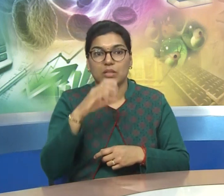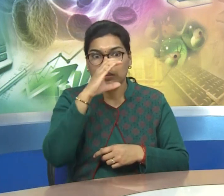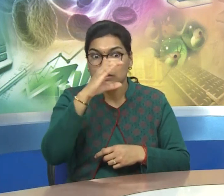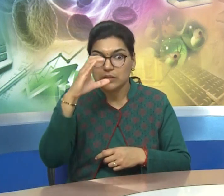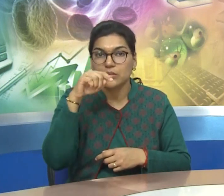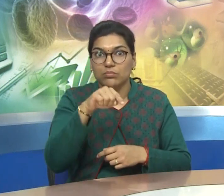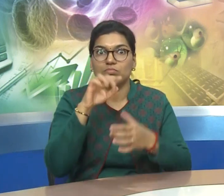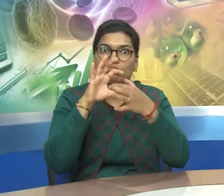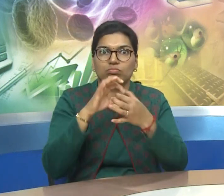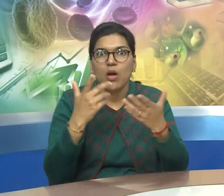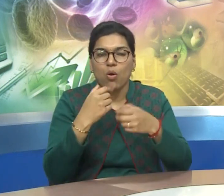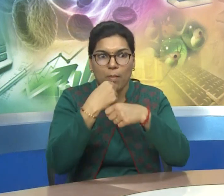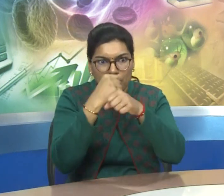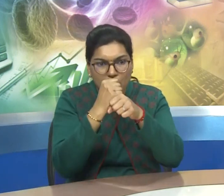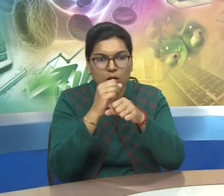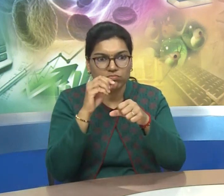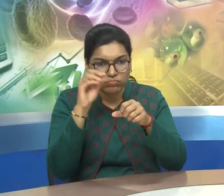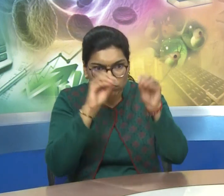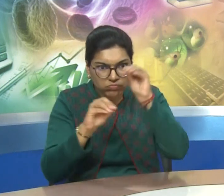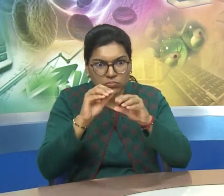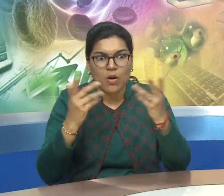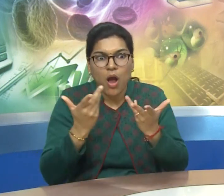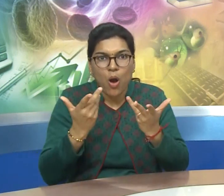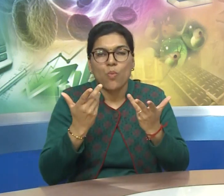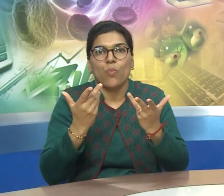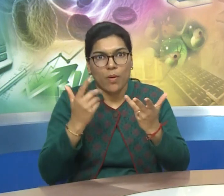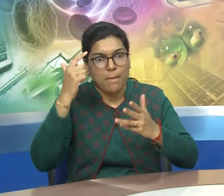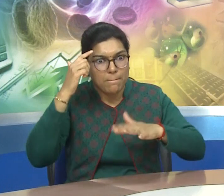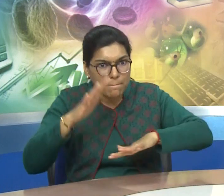CC is an analytico-synthetic scheme,